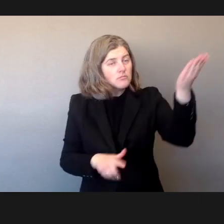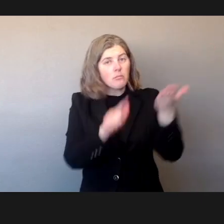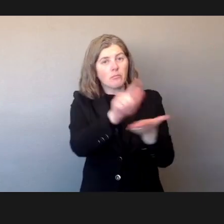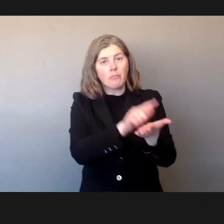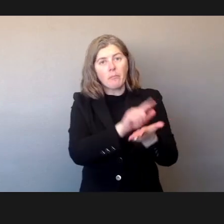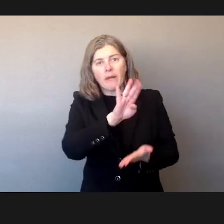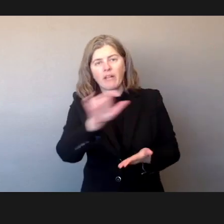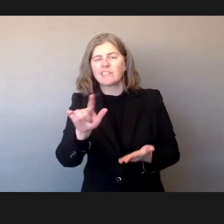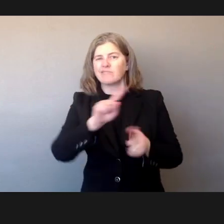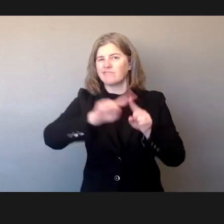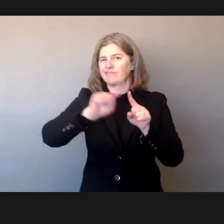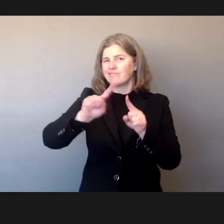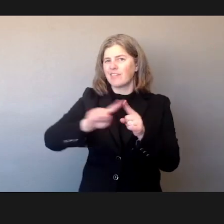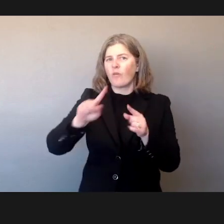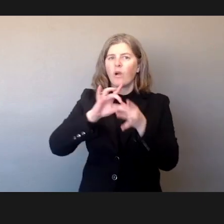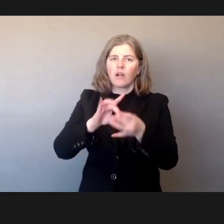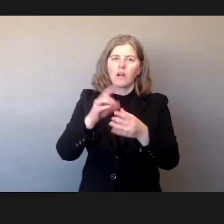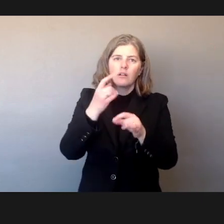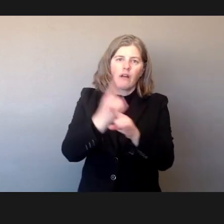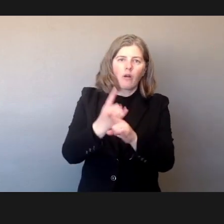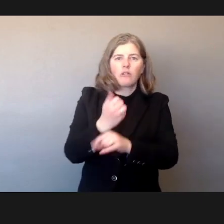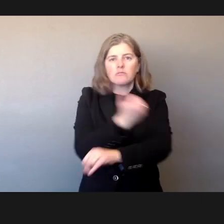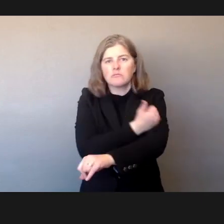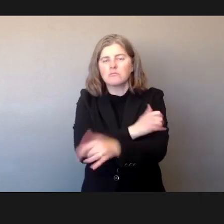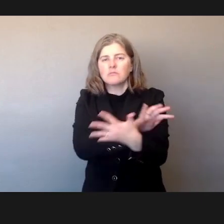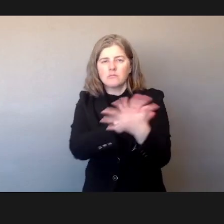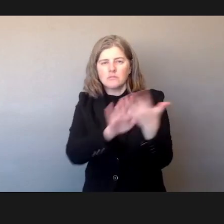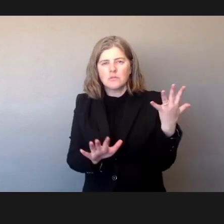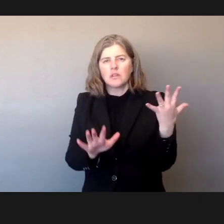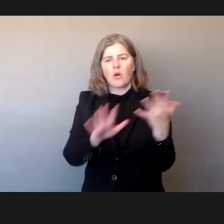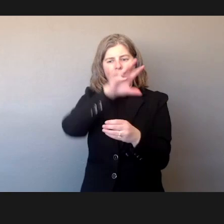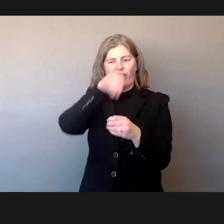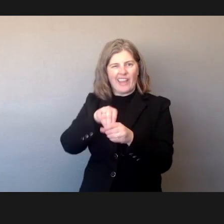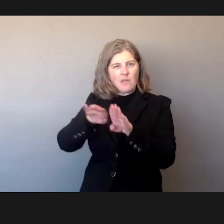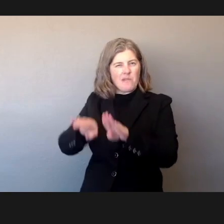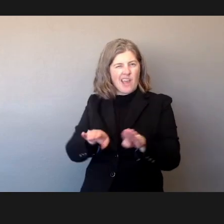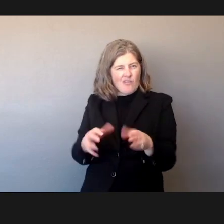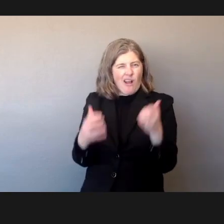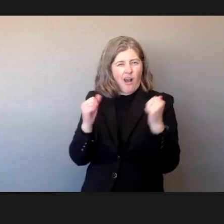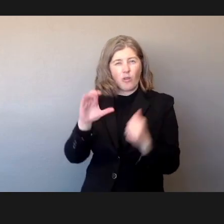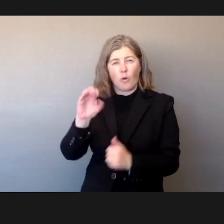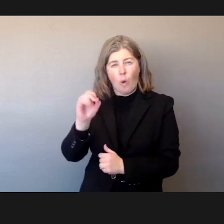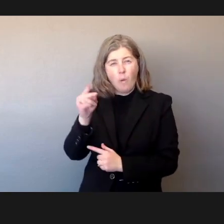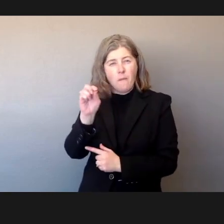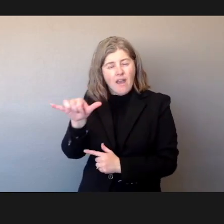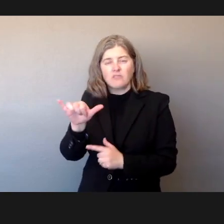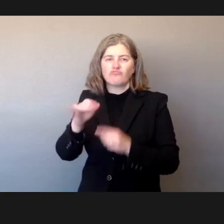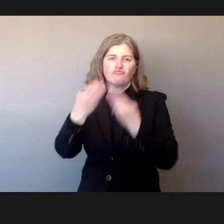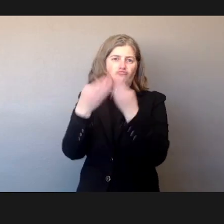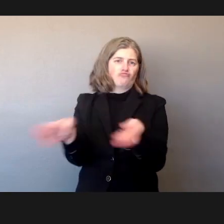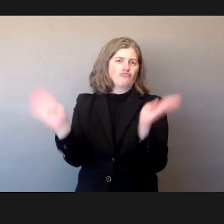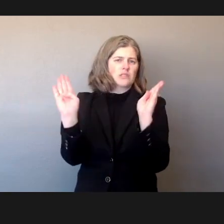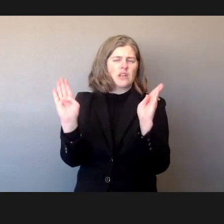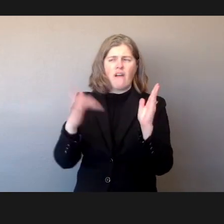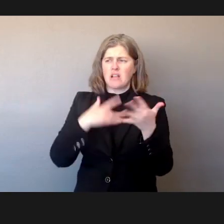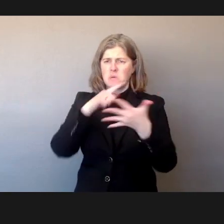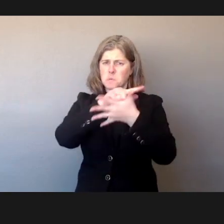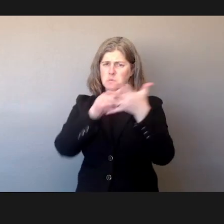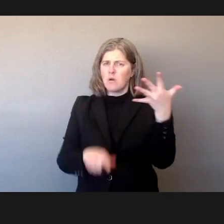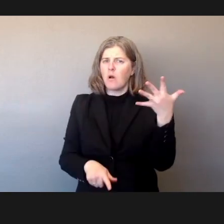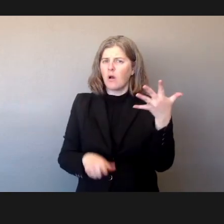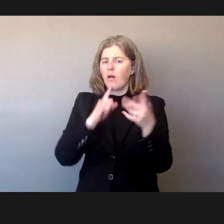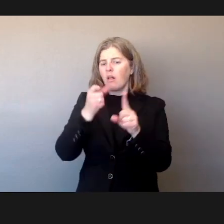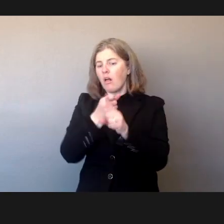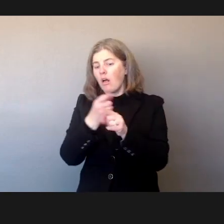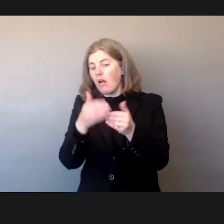of fronts in substance abuse, in just behavioral health copays in general, that I think will be game changers